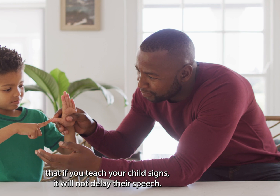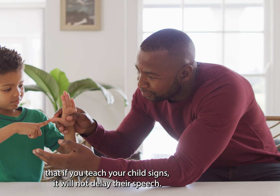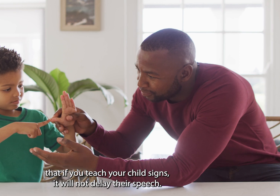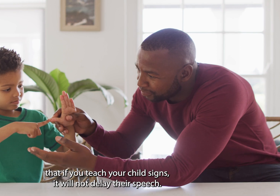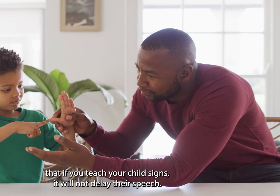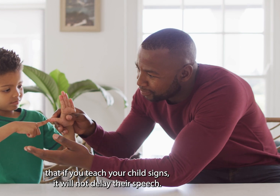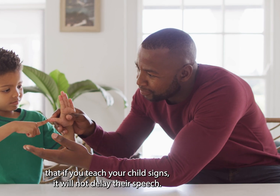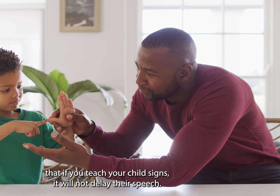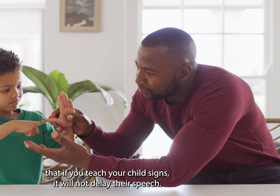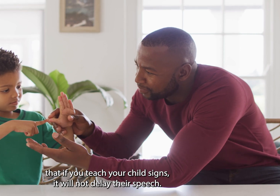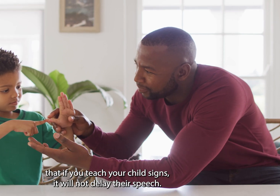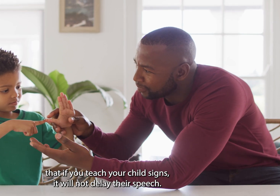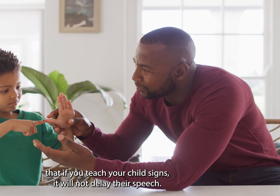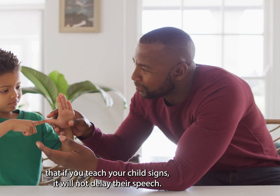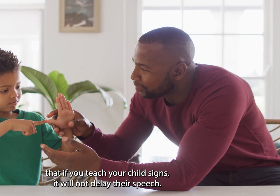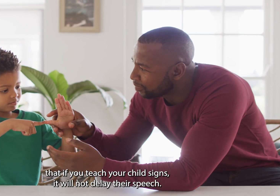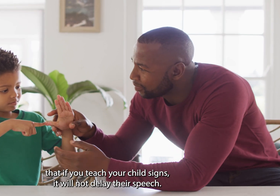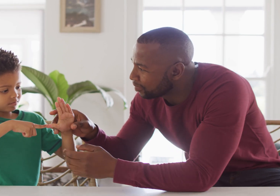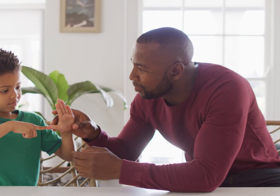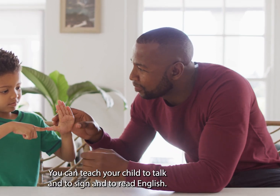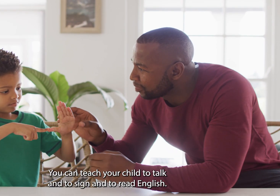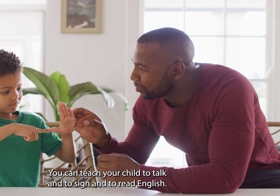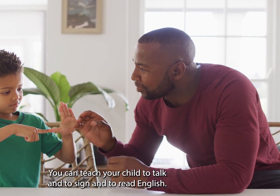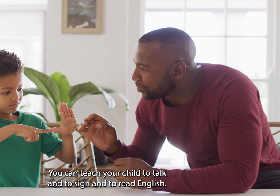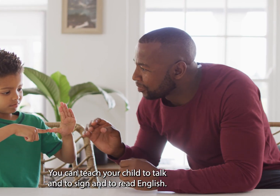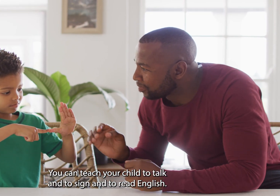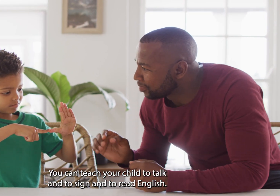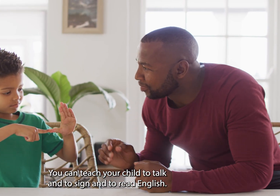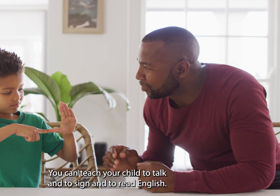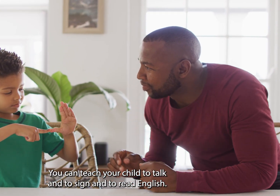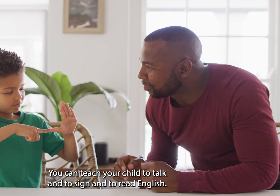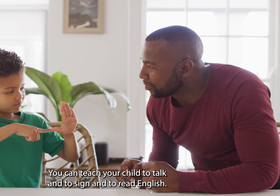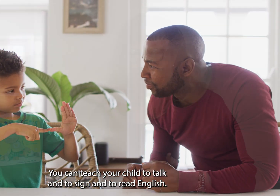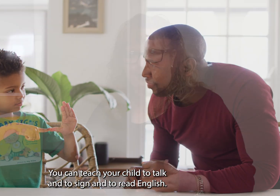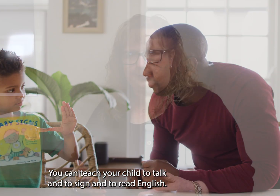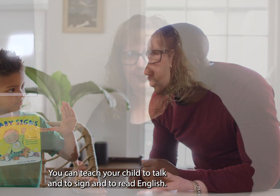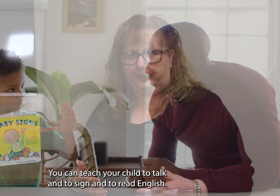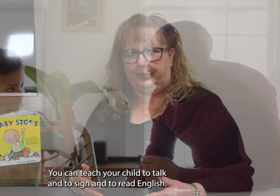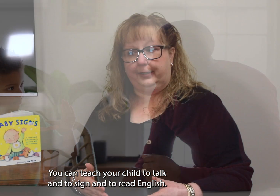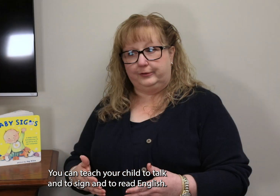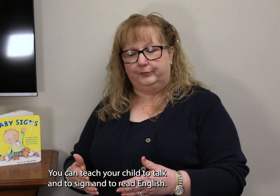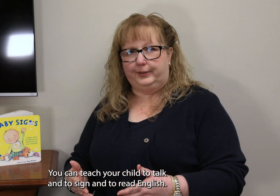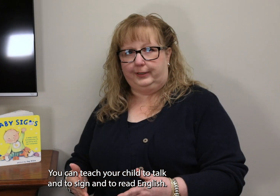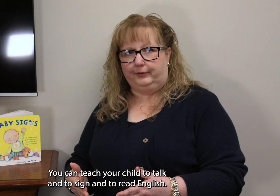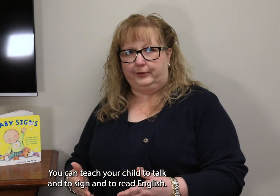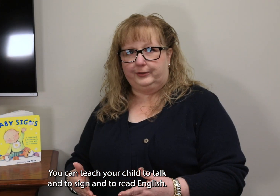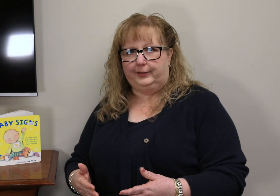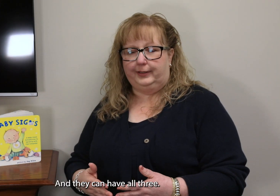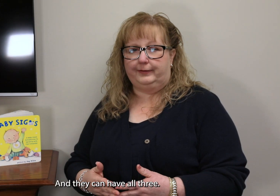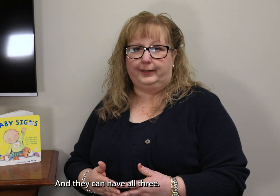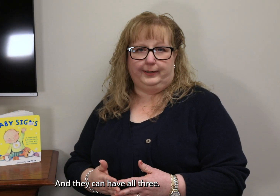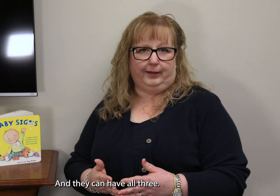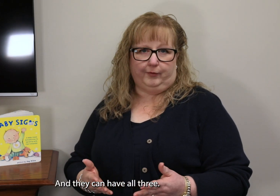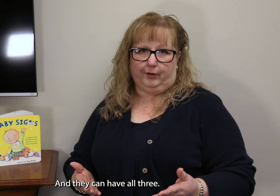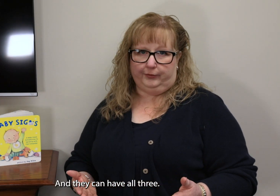not delay their speech. You can teach your child to talk and to sign and to read English, and they can have all